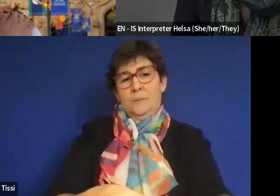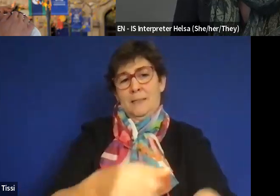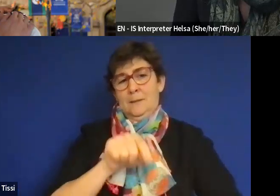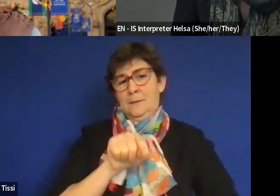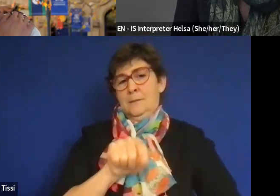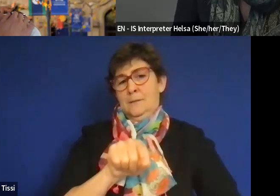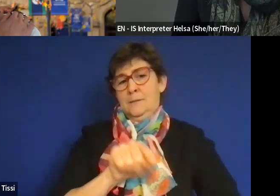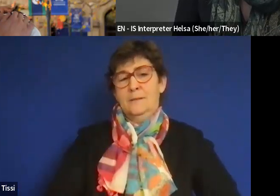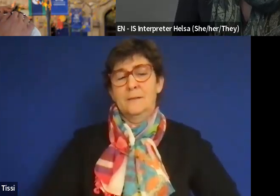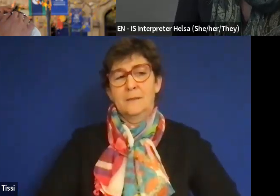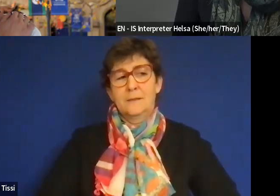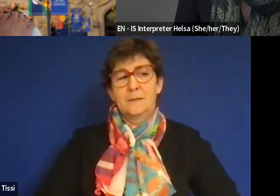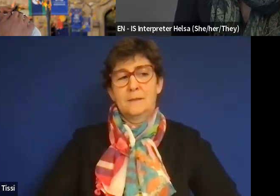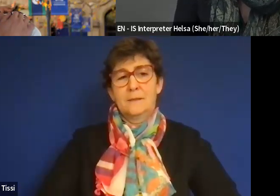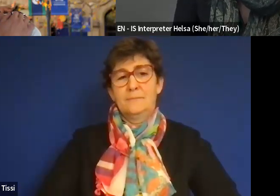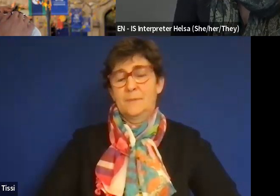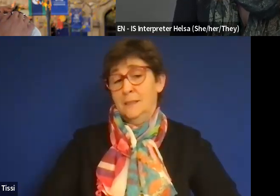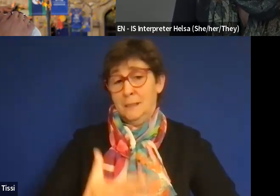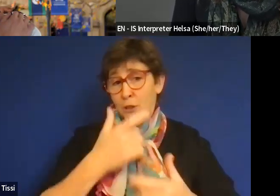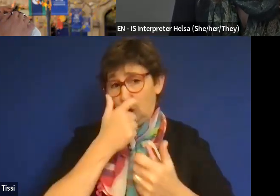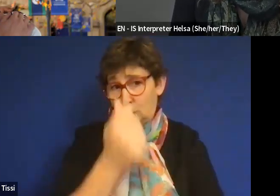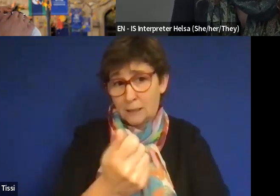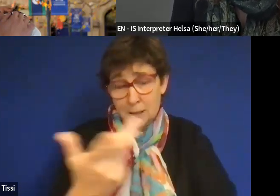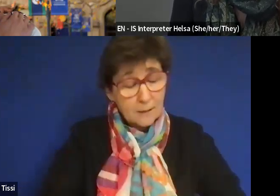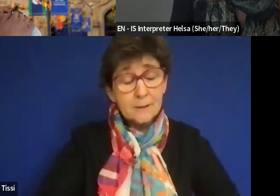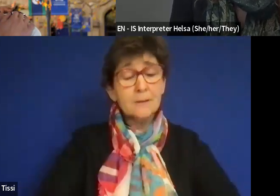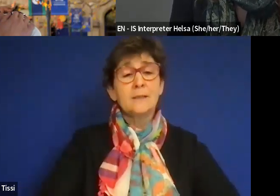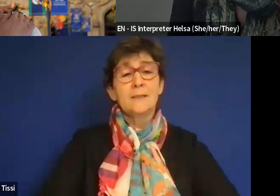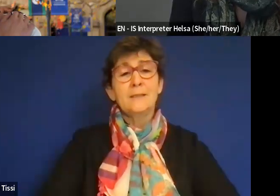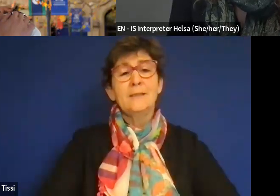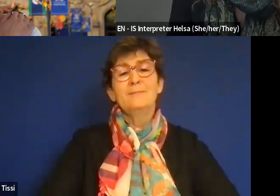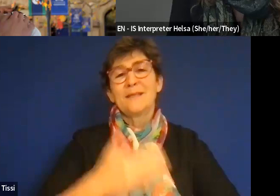this. But we've all come back to the same thing: is how do we